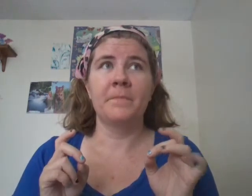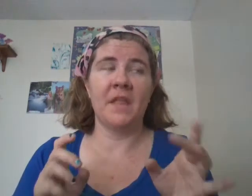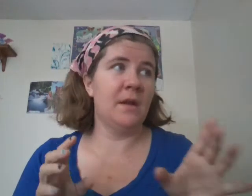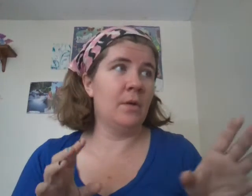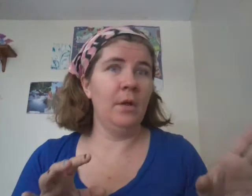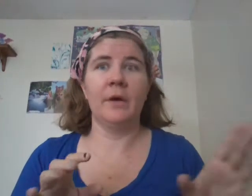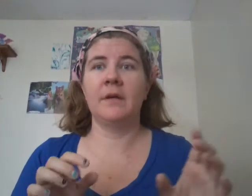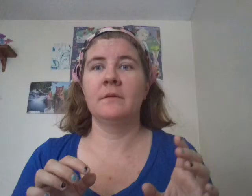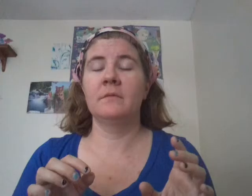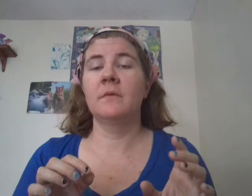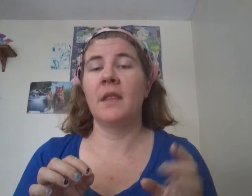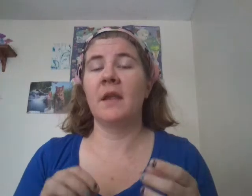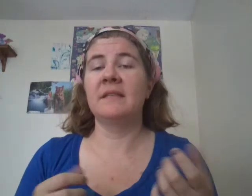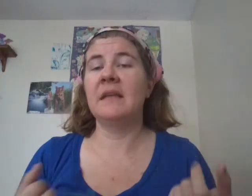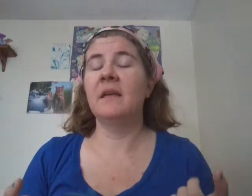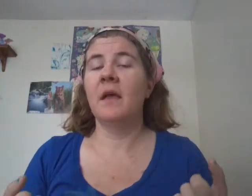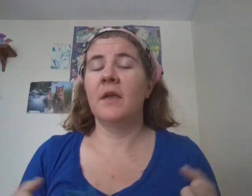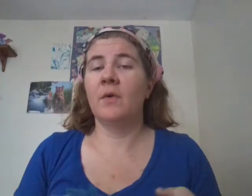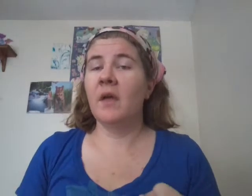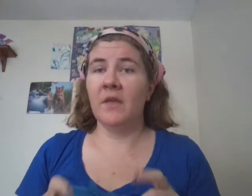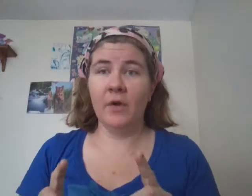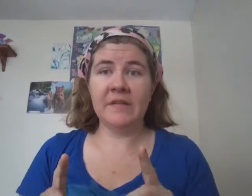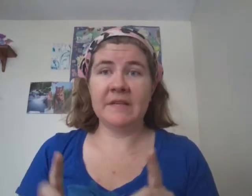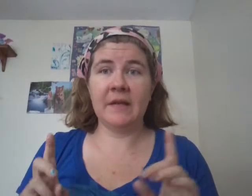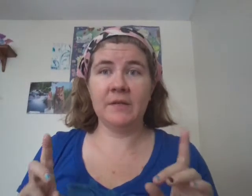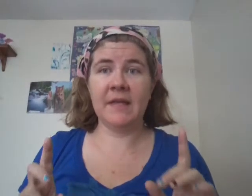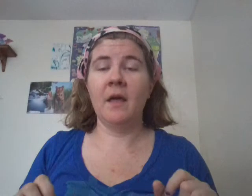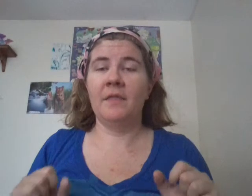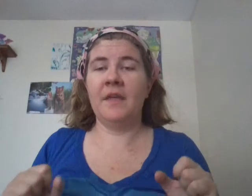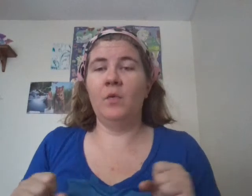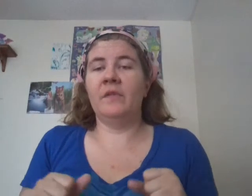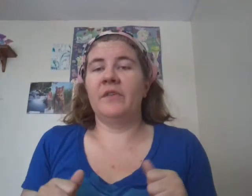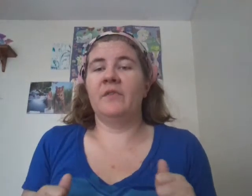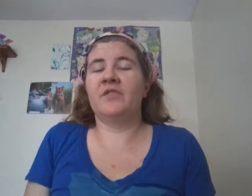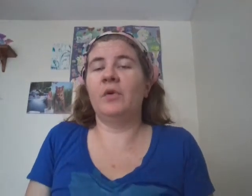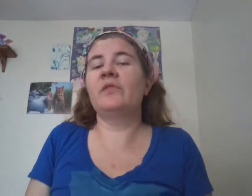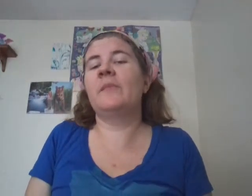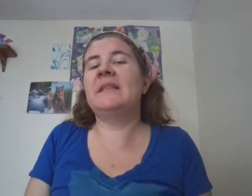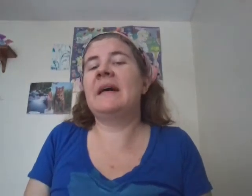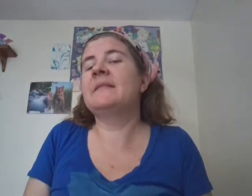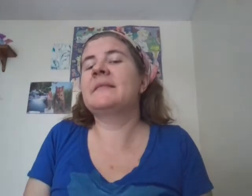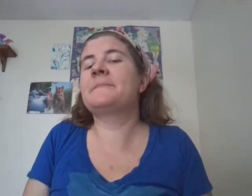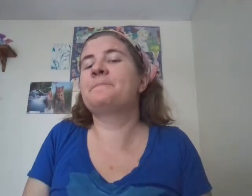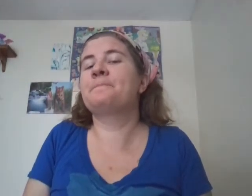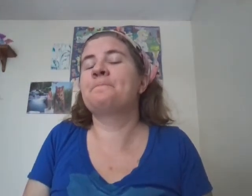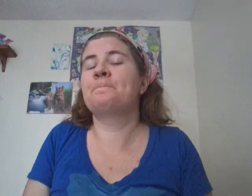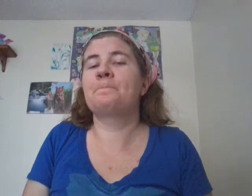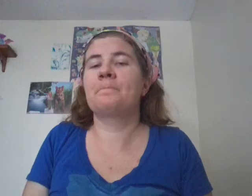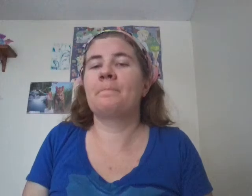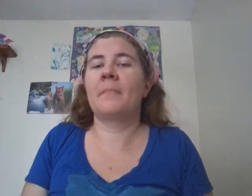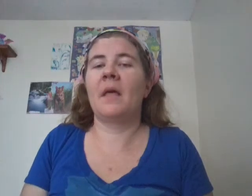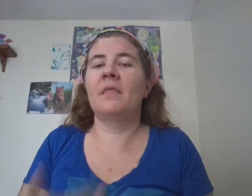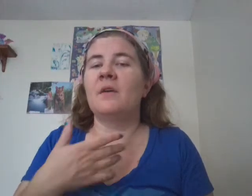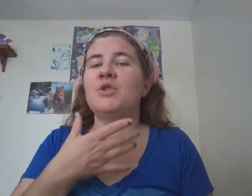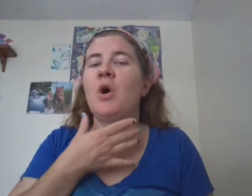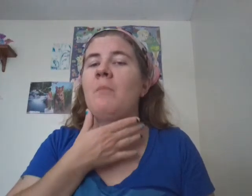And then I know to look. And I see, you know, if you're autistic, here's the, they will, their shoulders will be tense. Sometimes, their jaw